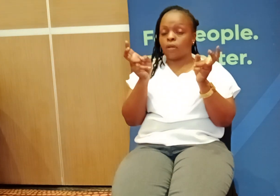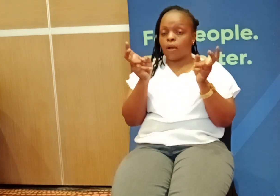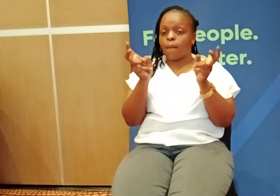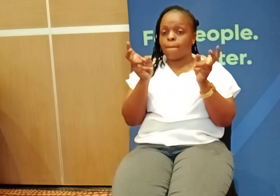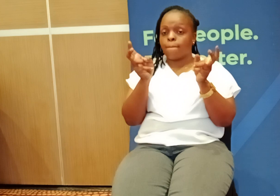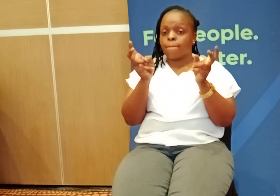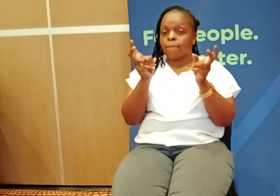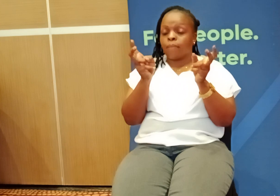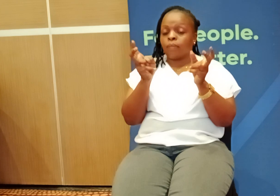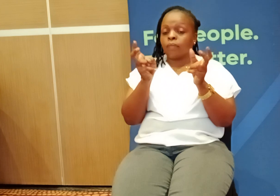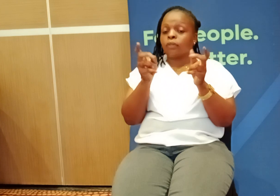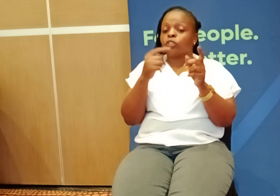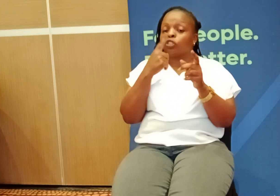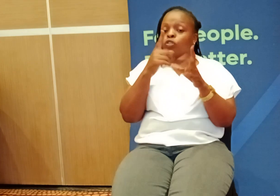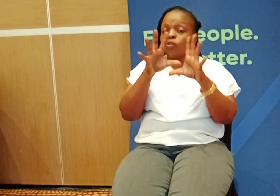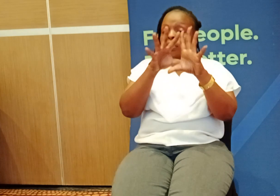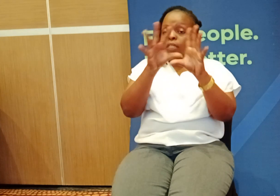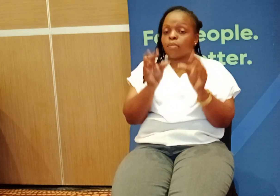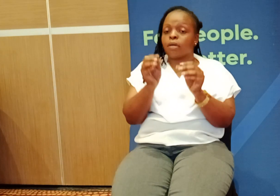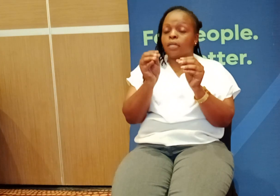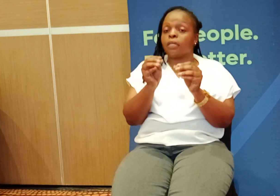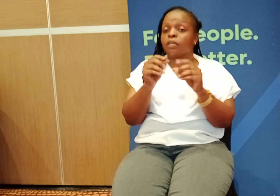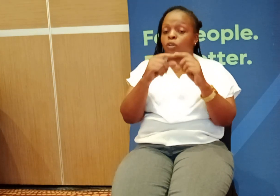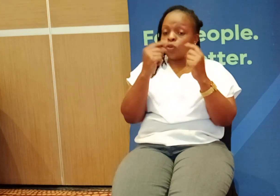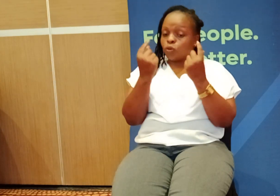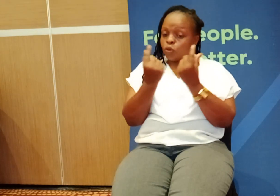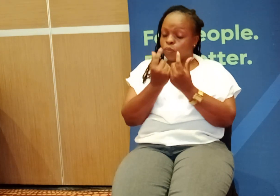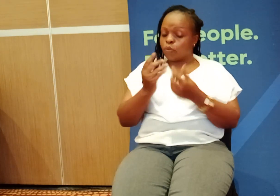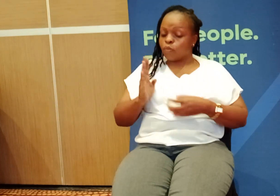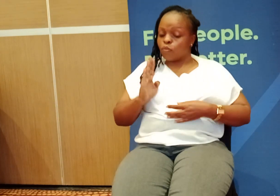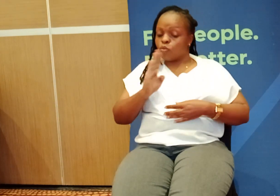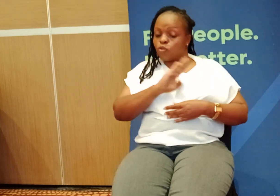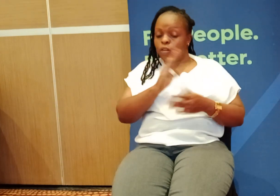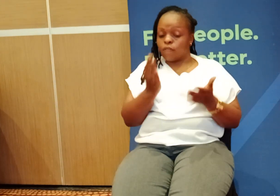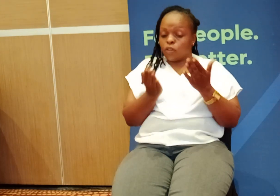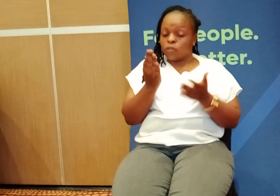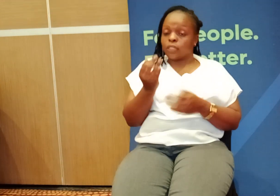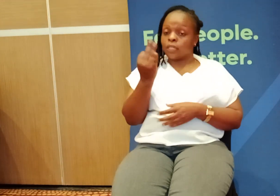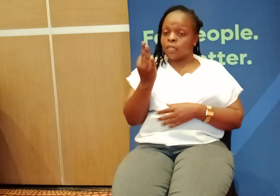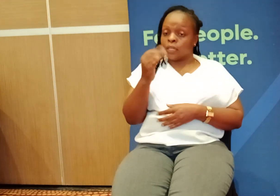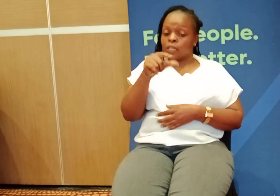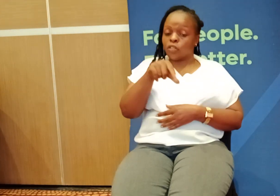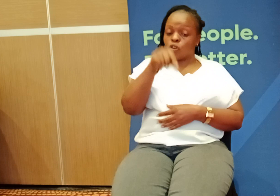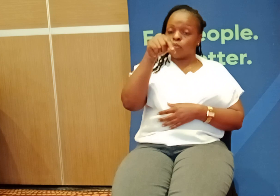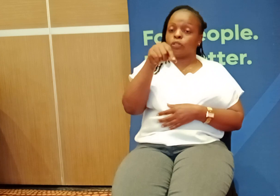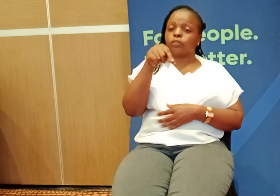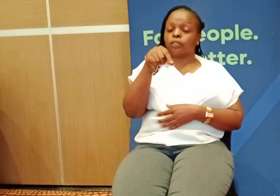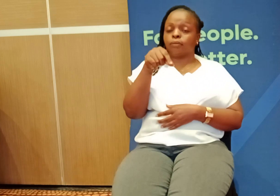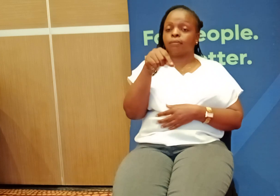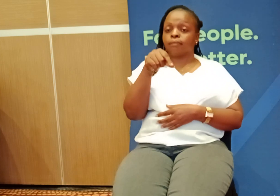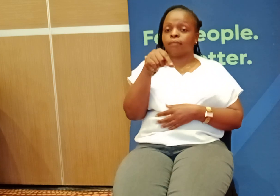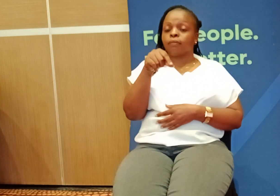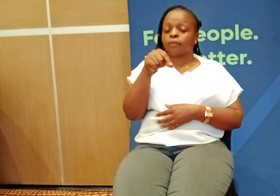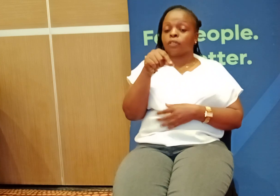To summarize, the group board evaluated 3 options, and the group board